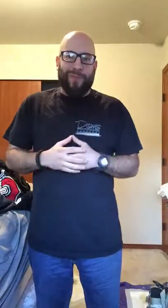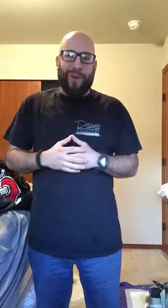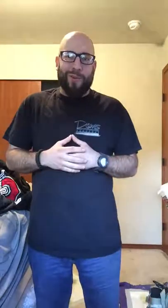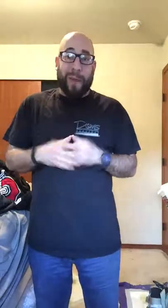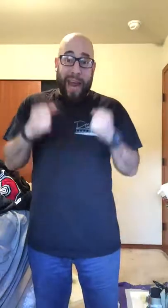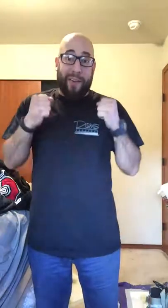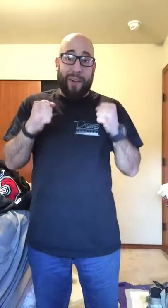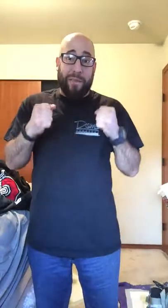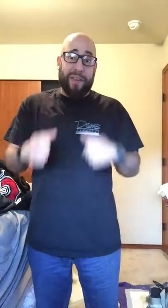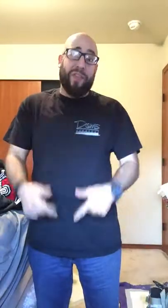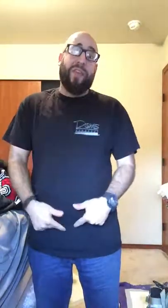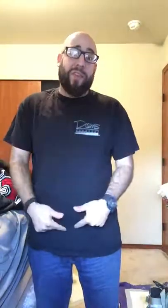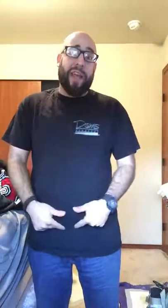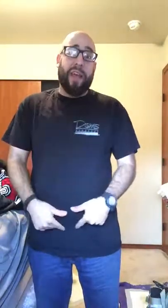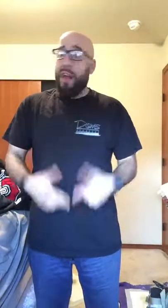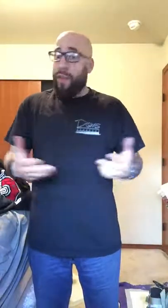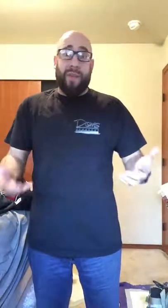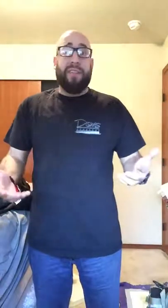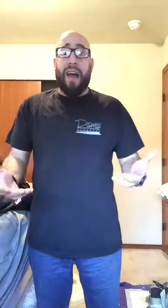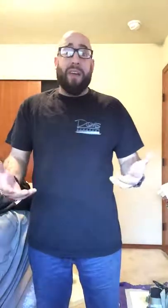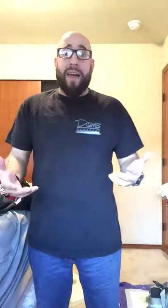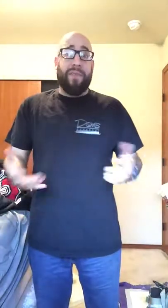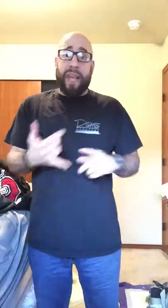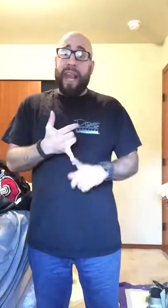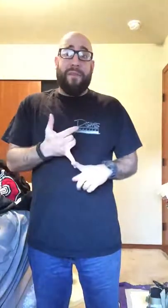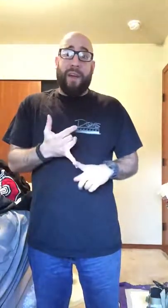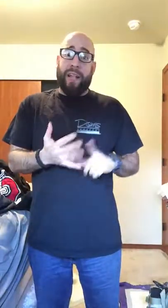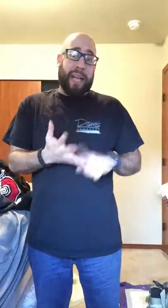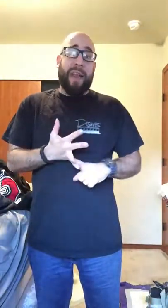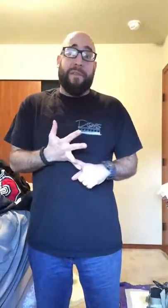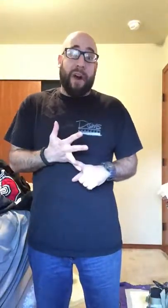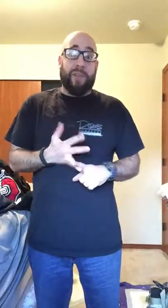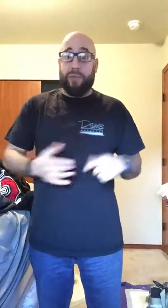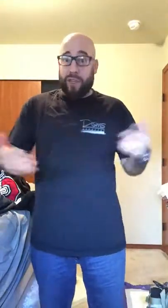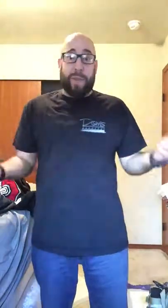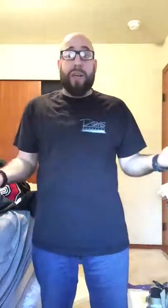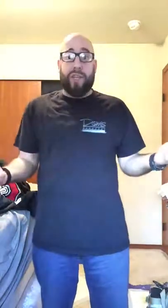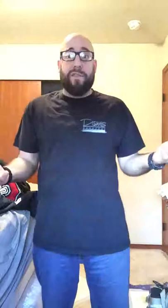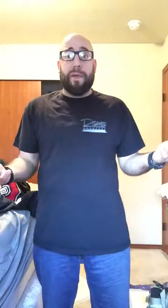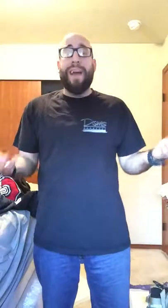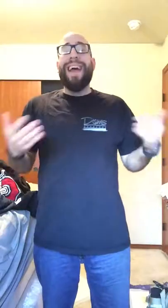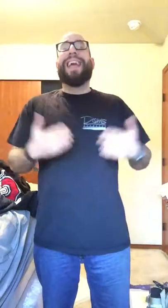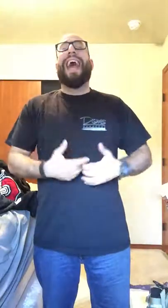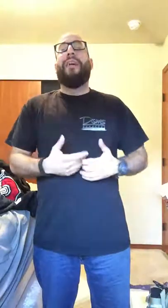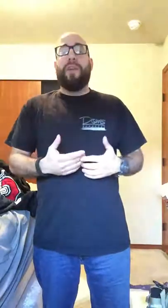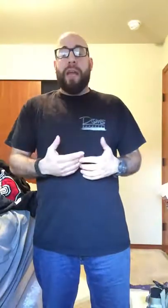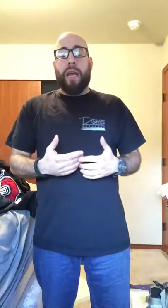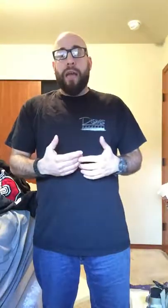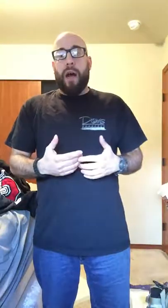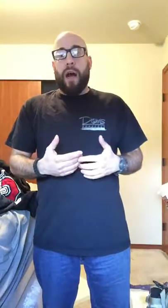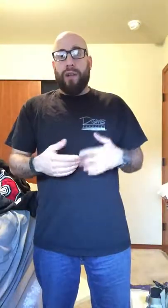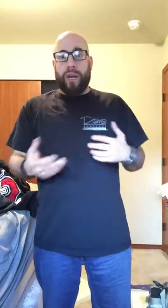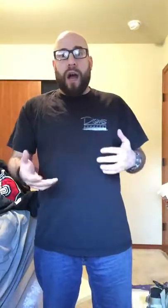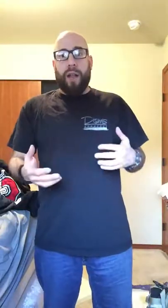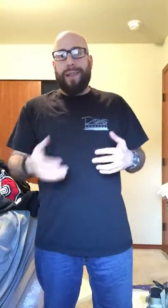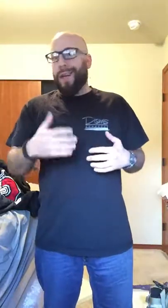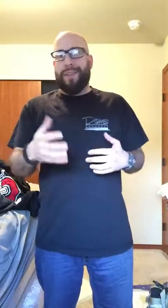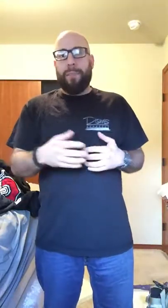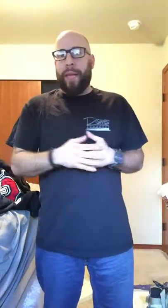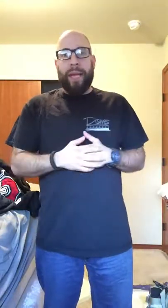world have been carrying their fists in their dick their entire life. They can't fight and they can't fuck. So just because you've been carrying your gun doesn't mean it's a